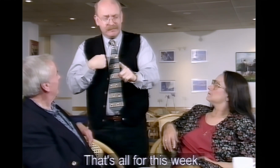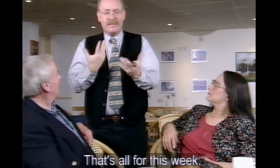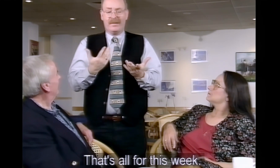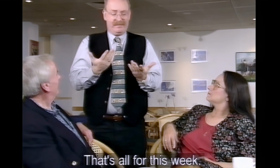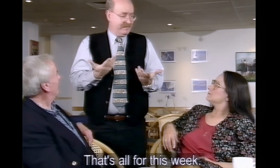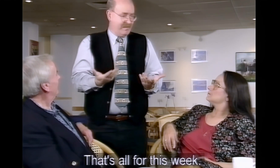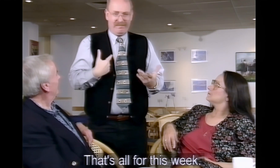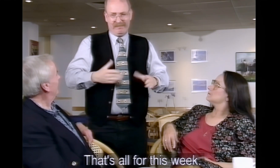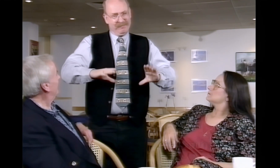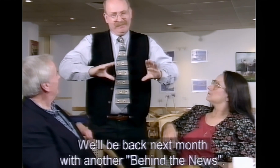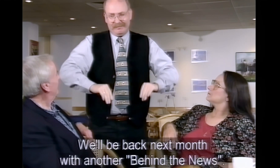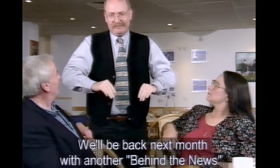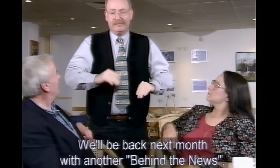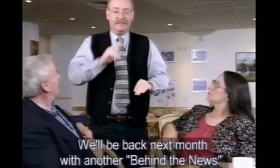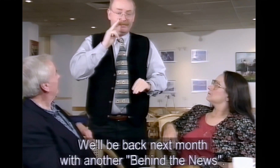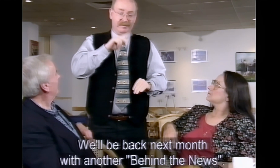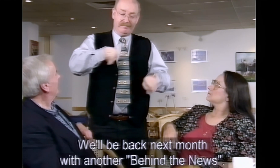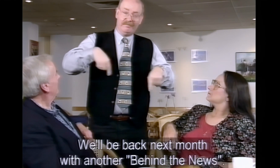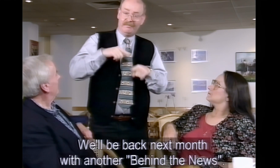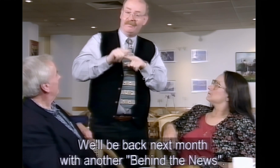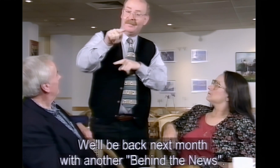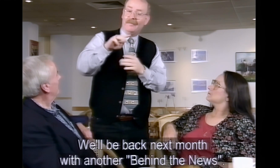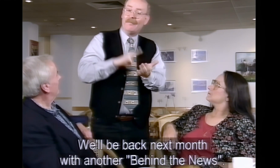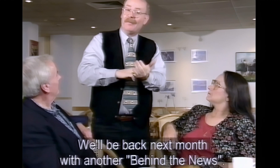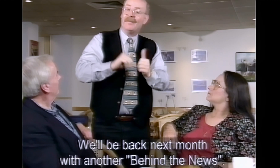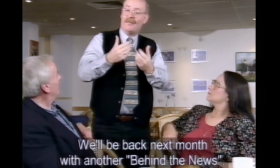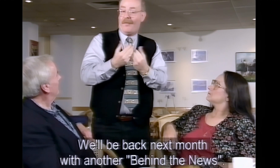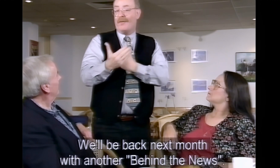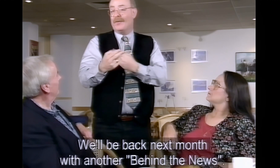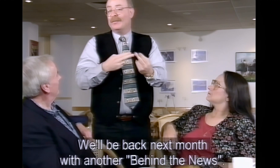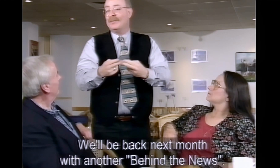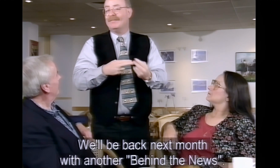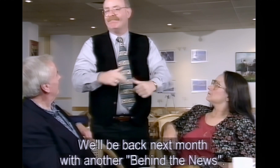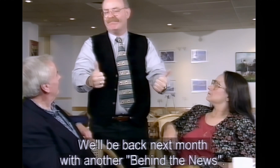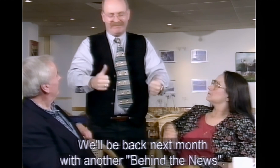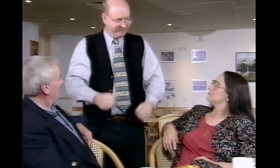Well, that's all for this week, and we'll be back next month with another Behind the News.